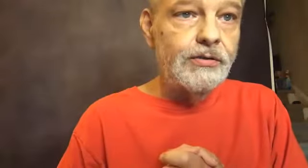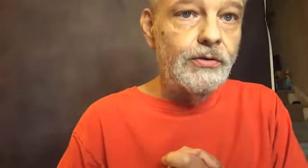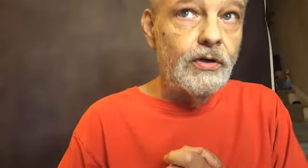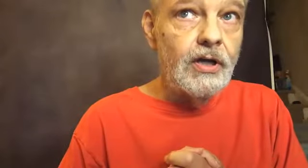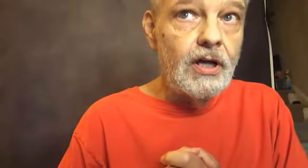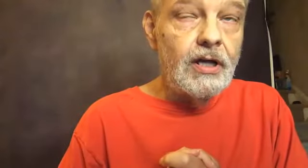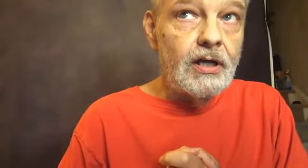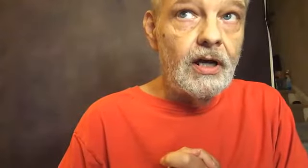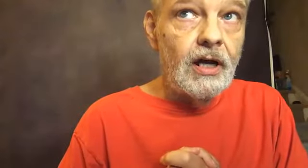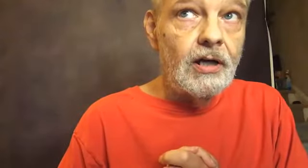to